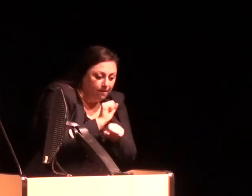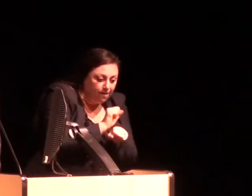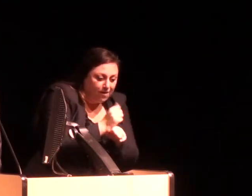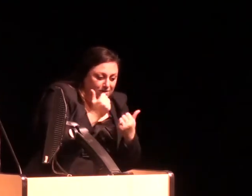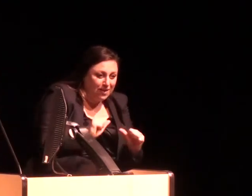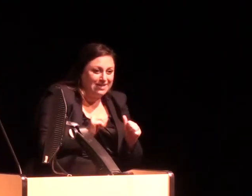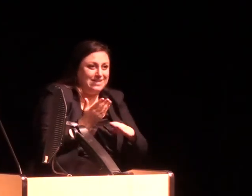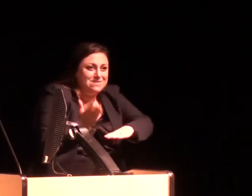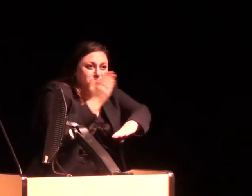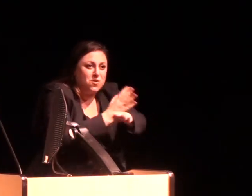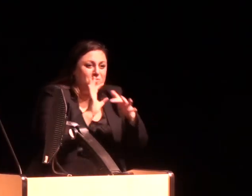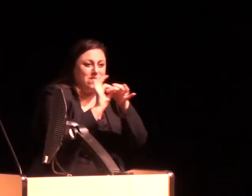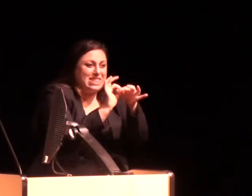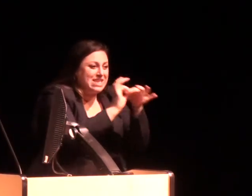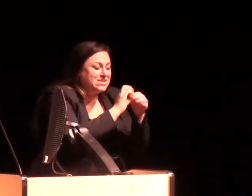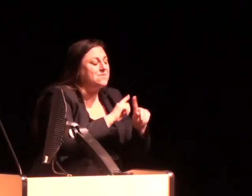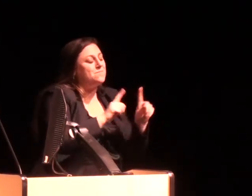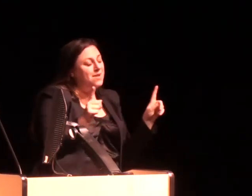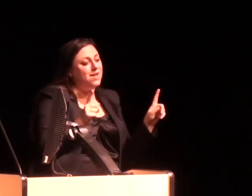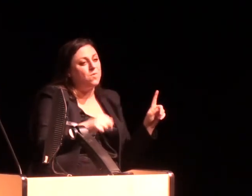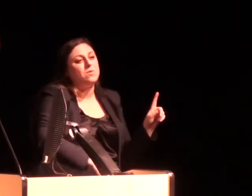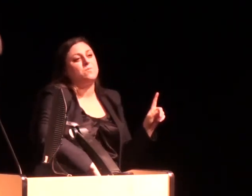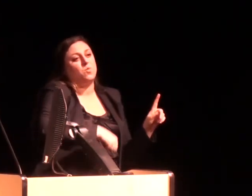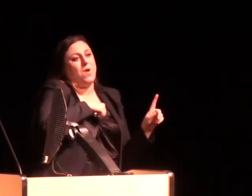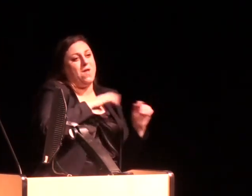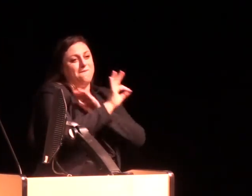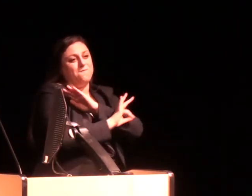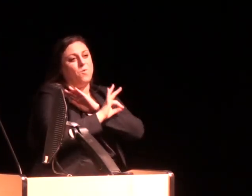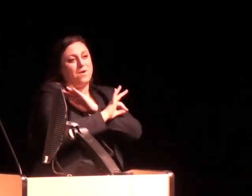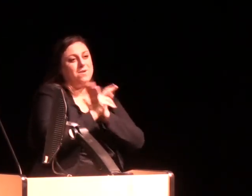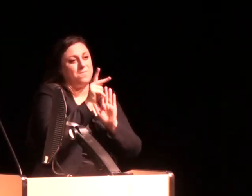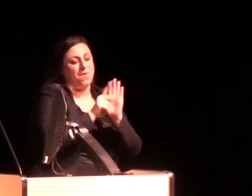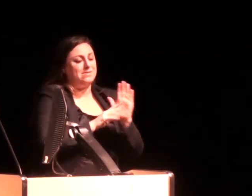but we are very proud of our foreign policy.